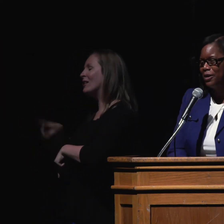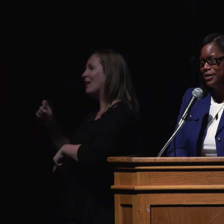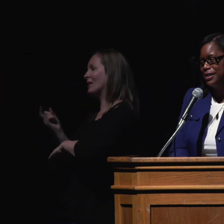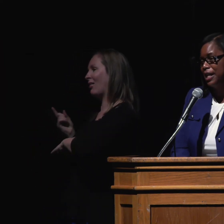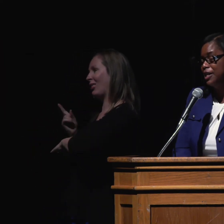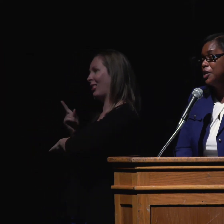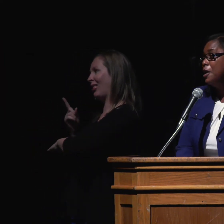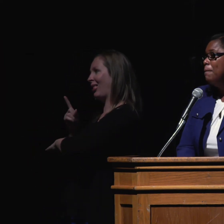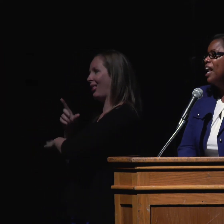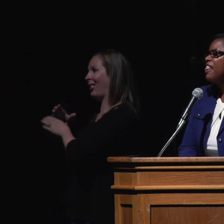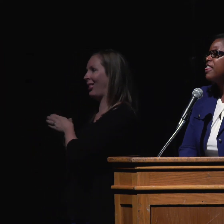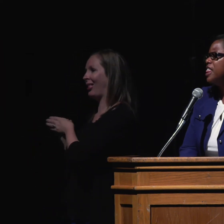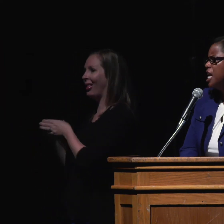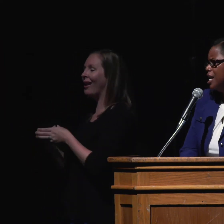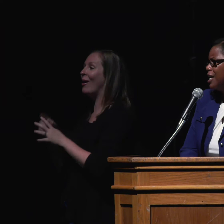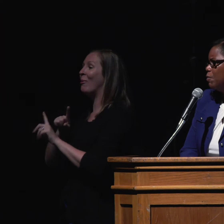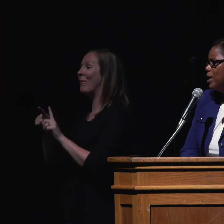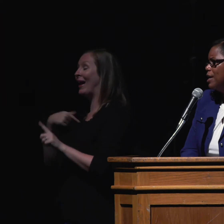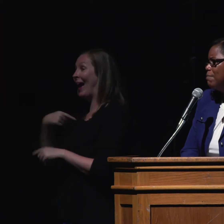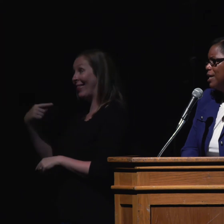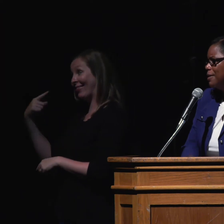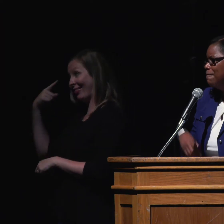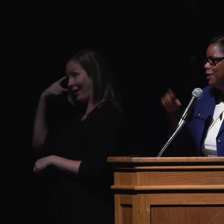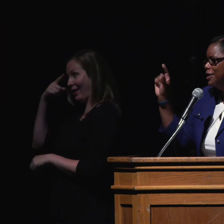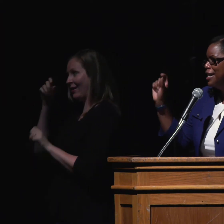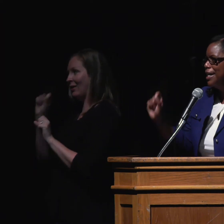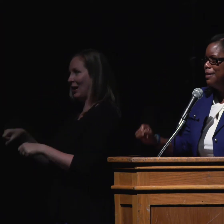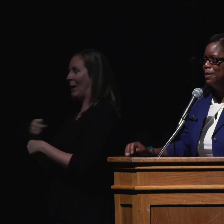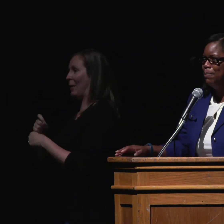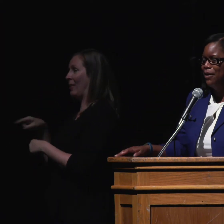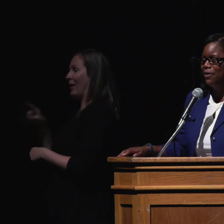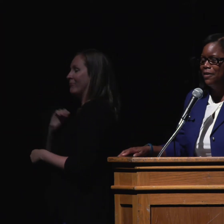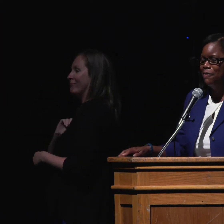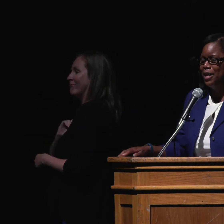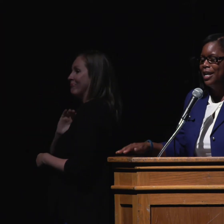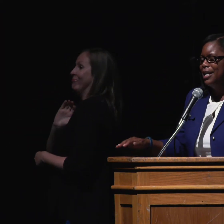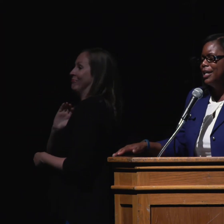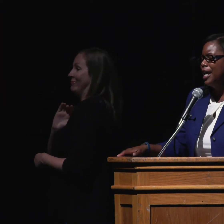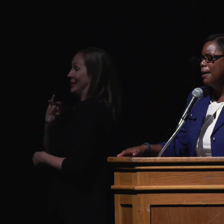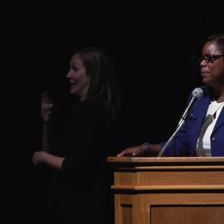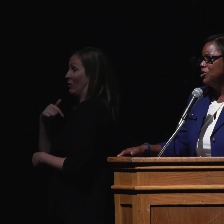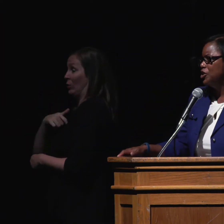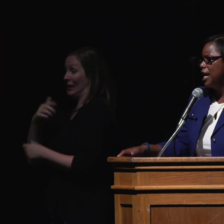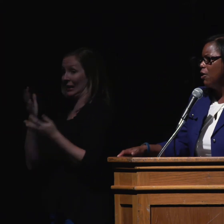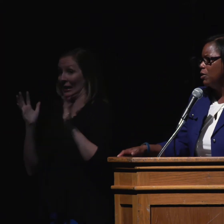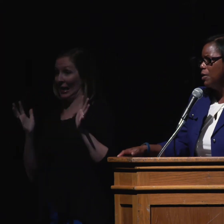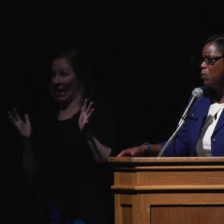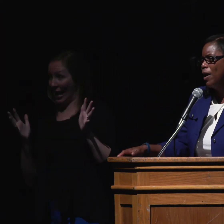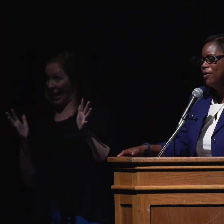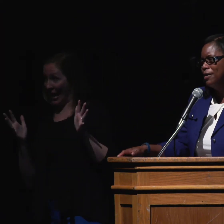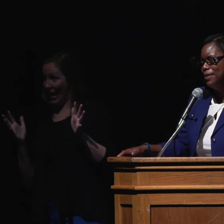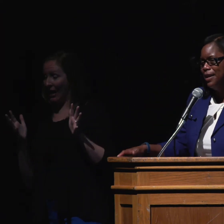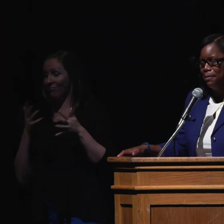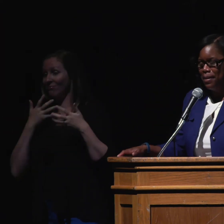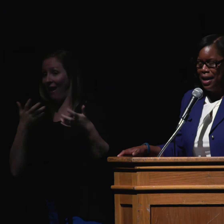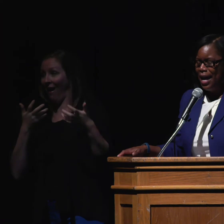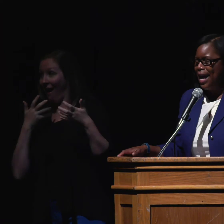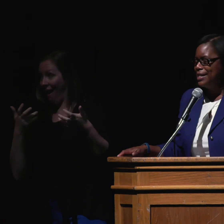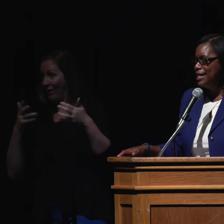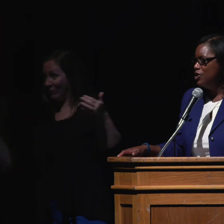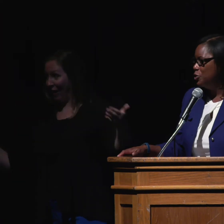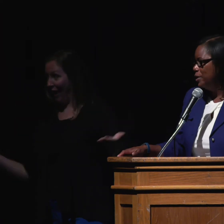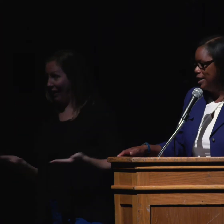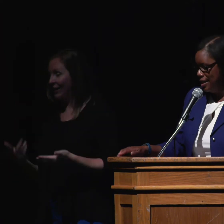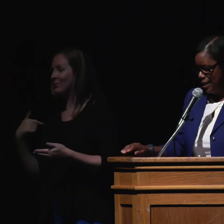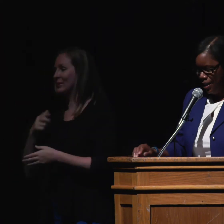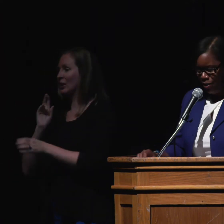and walk across the stage, but I think we can make them feel a tiny bit better if we clap and shout and welcome them